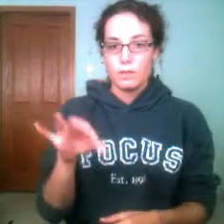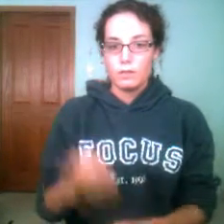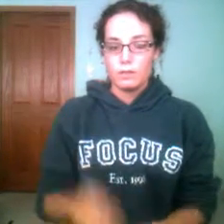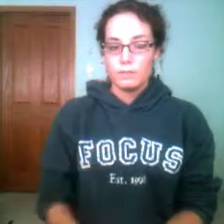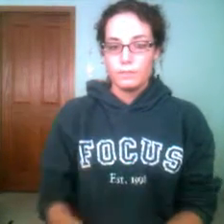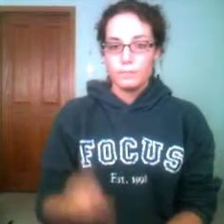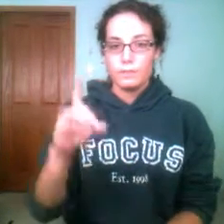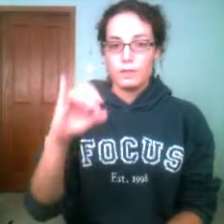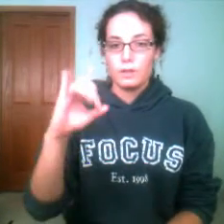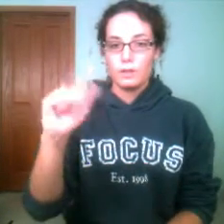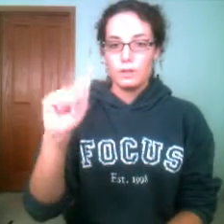What is diatomite?